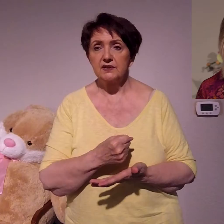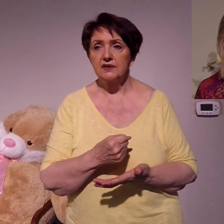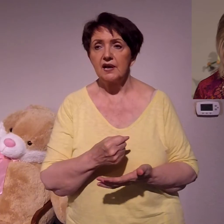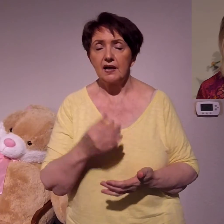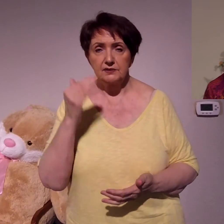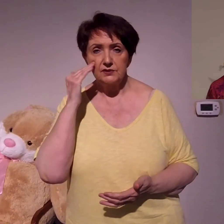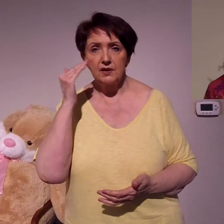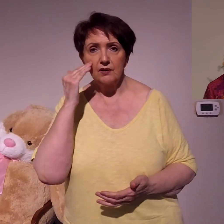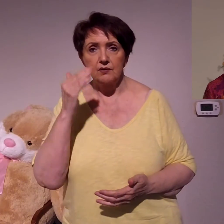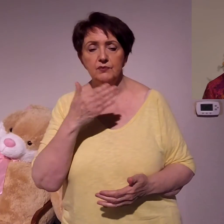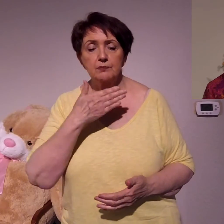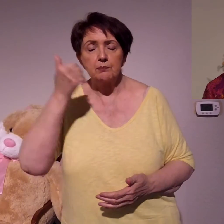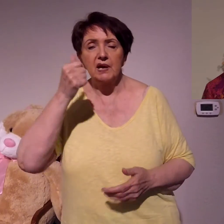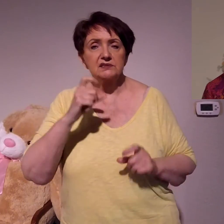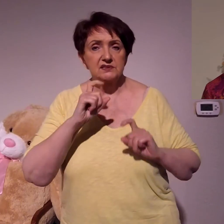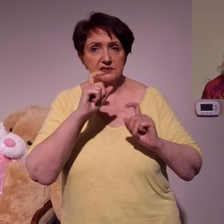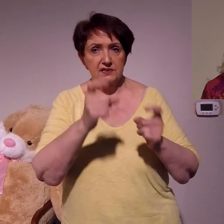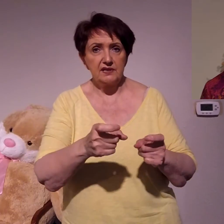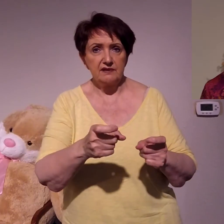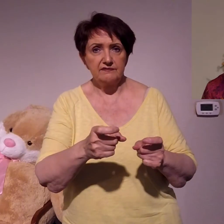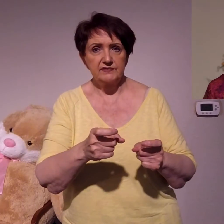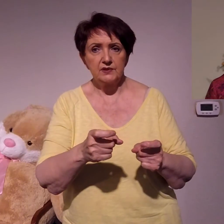the relationship better.